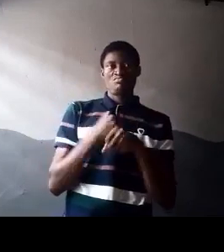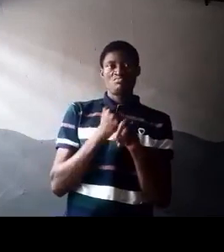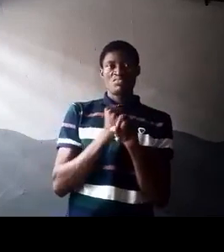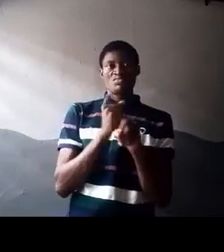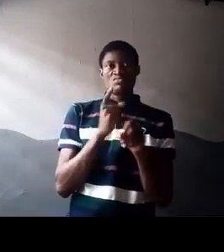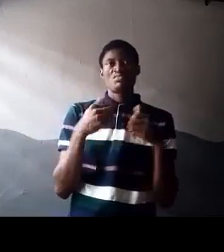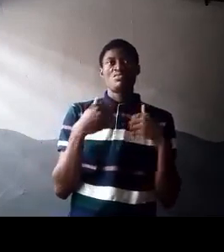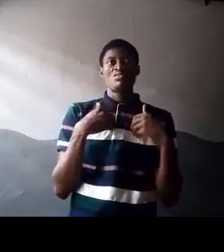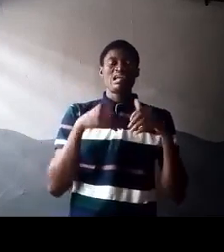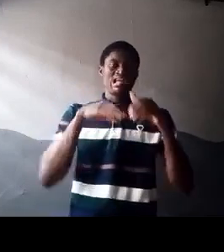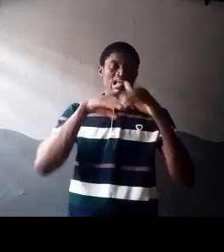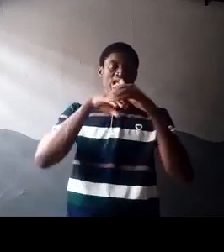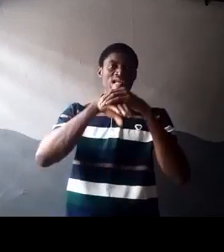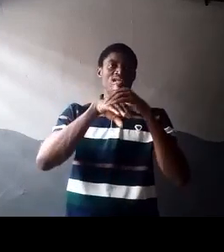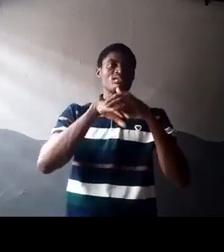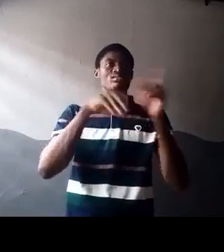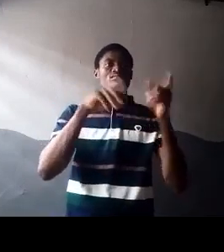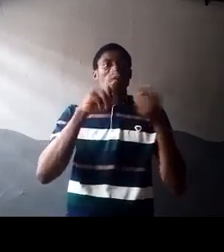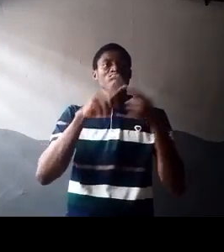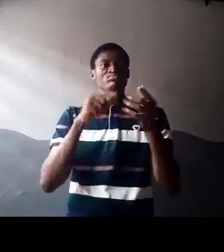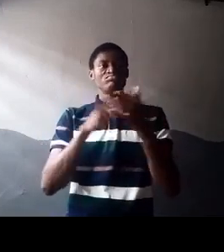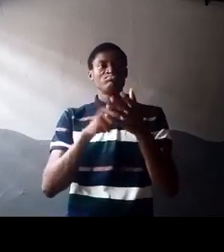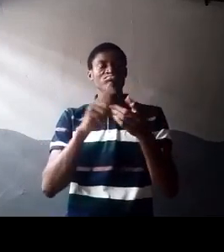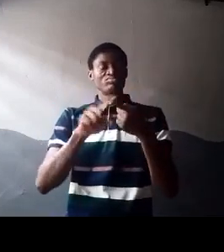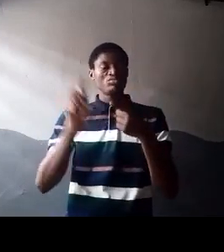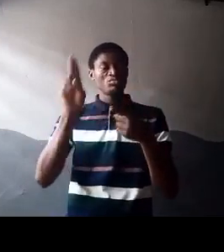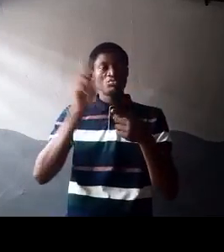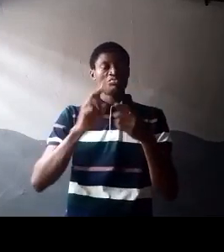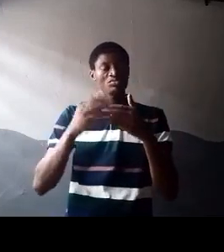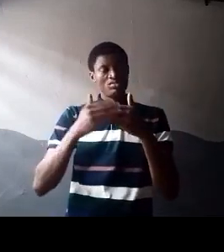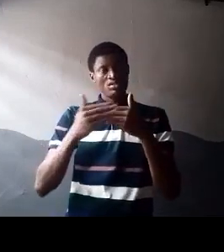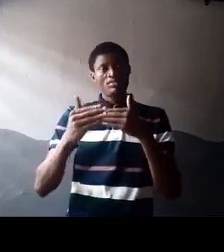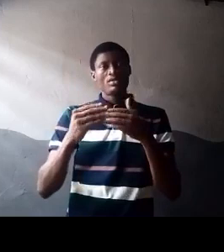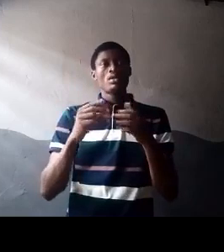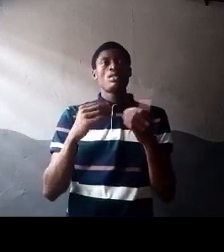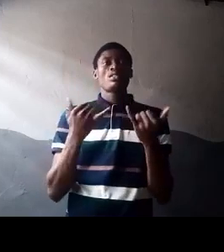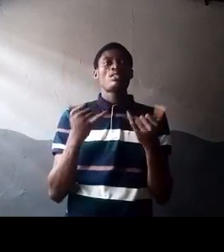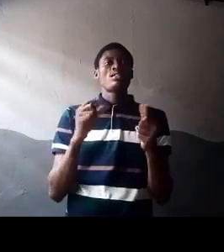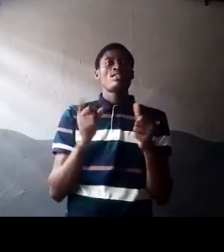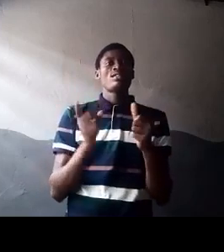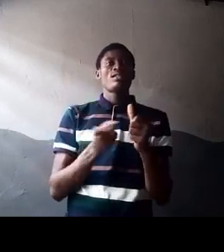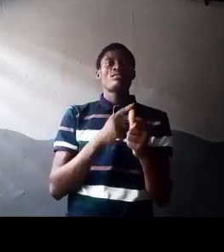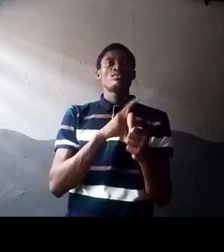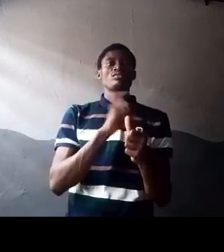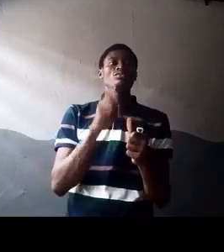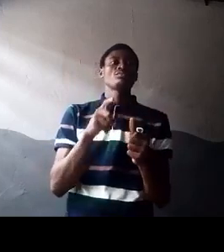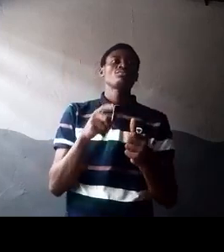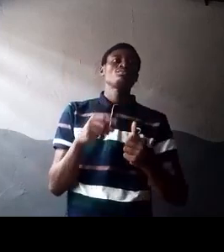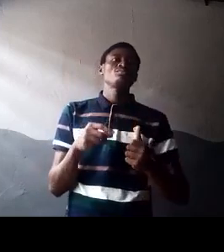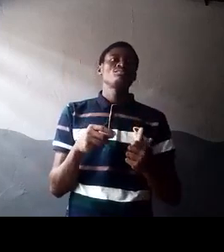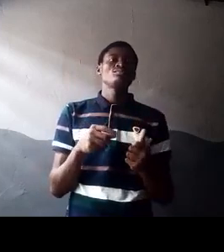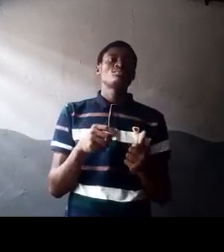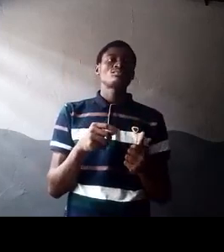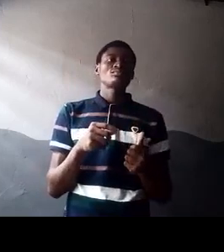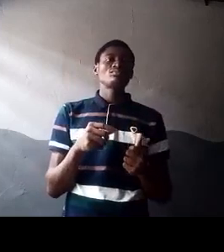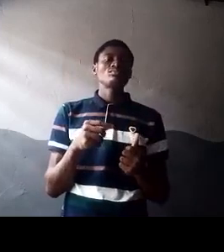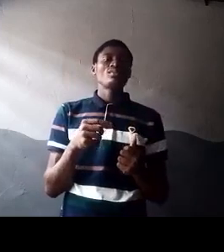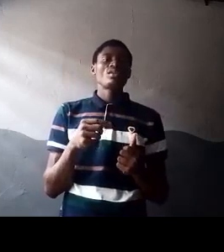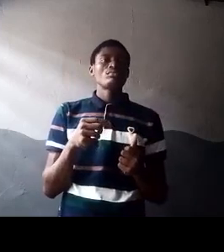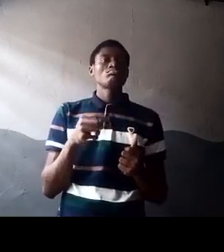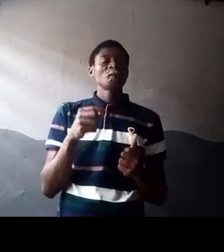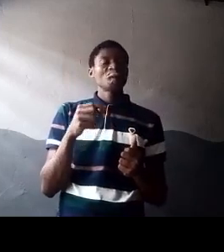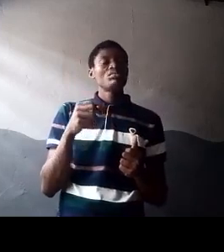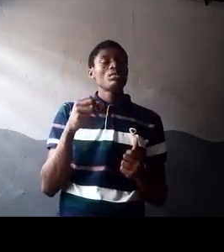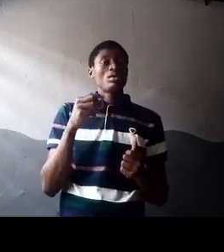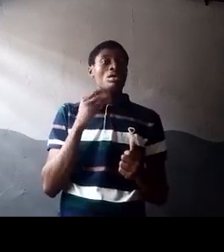session so that you can use it after. First question, I hear Commonwealth shared scholarship